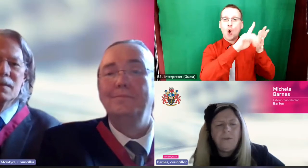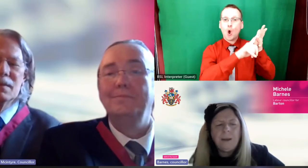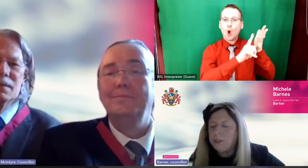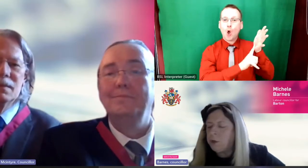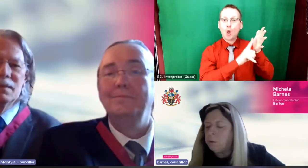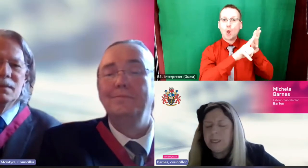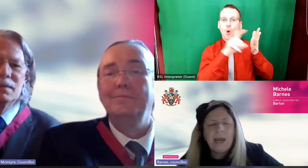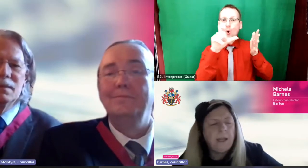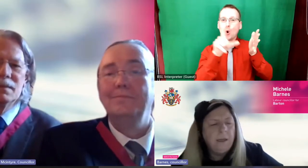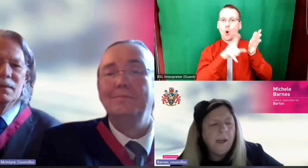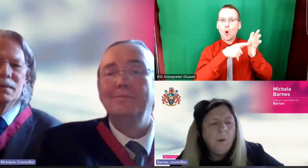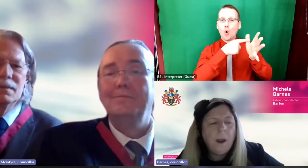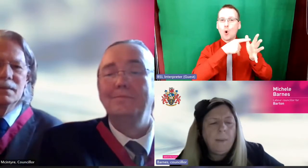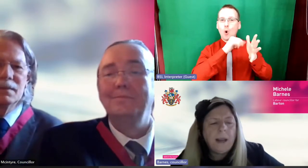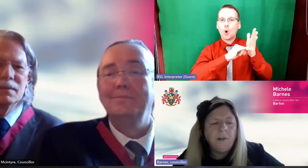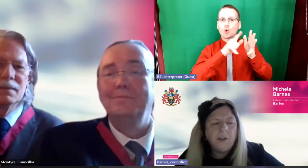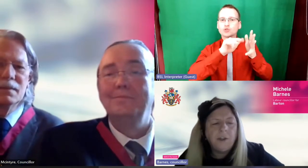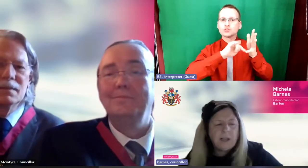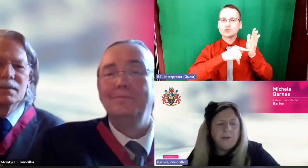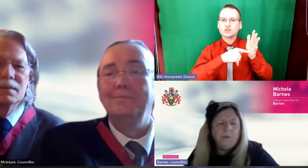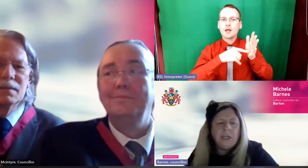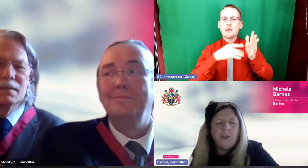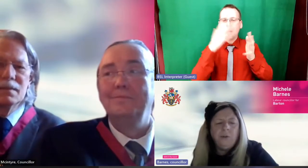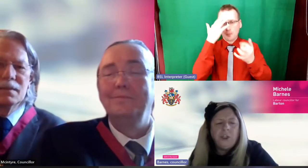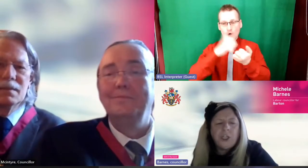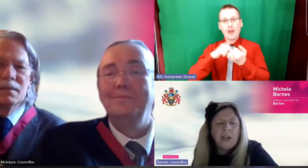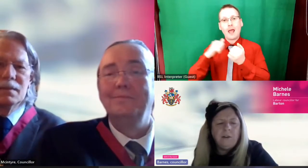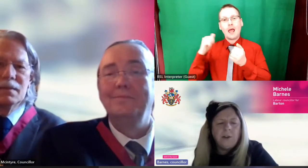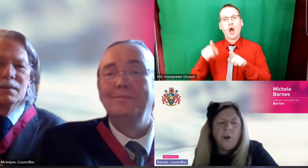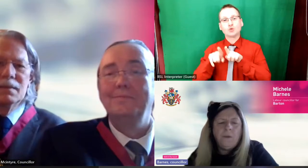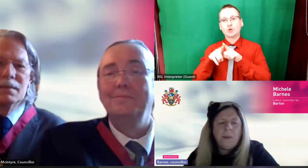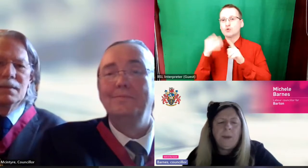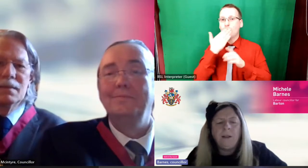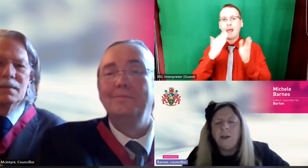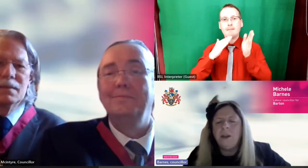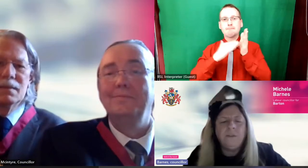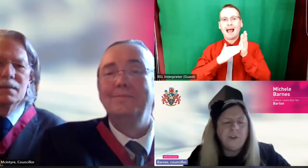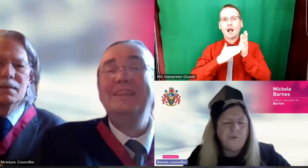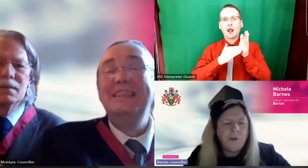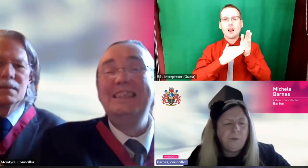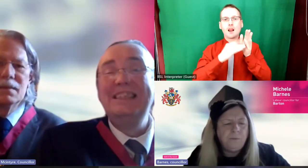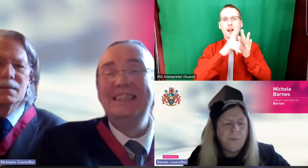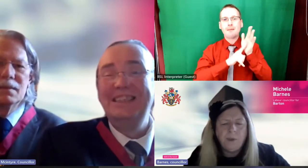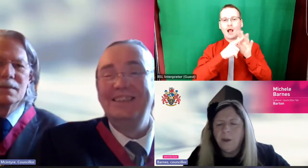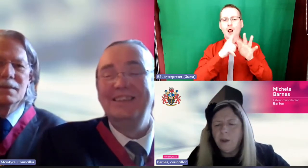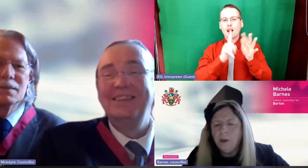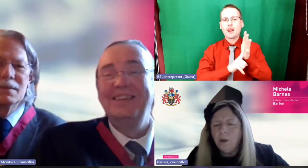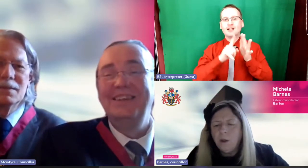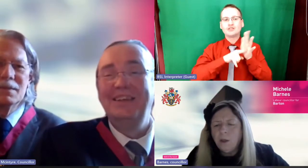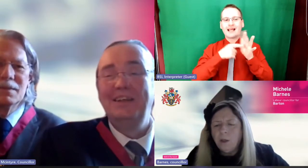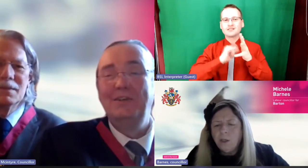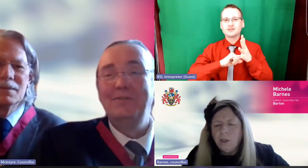also the famous hotel where Michael Jackson hung his young child over the balcony of his room.